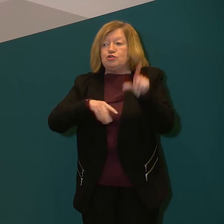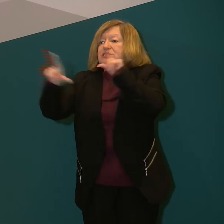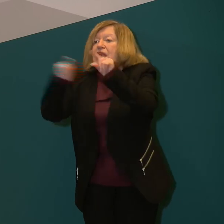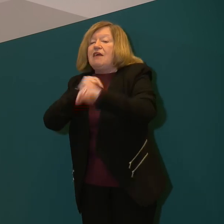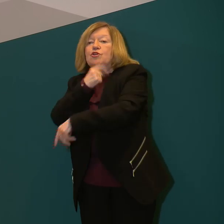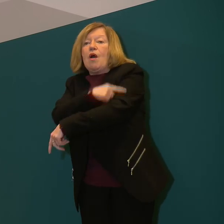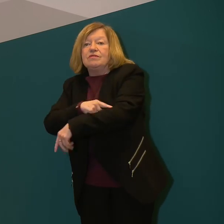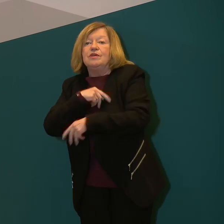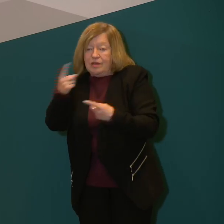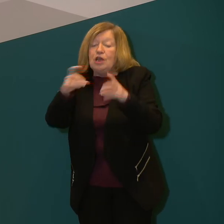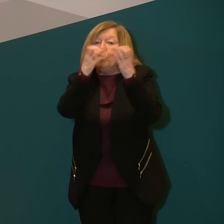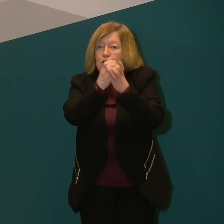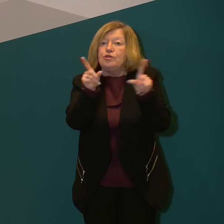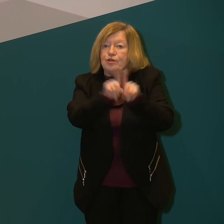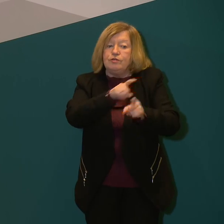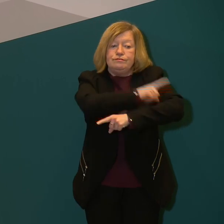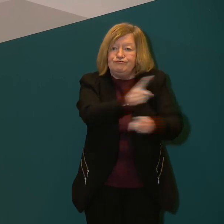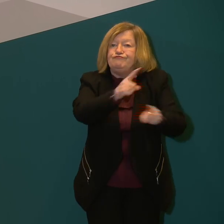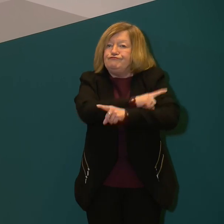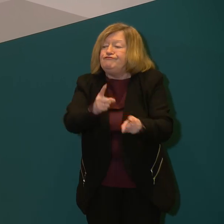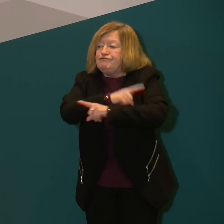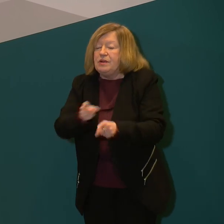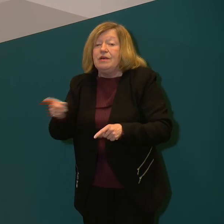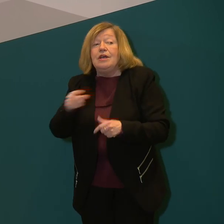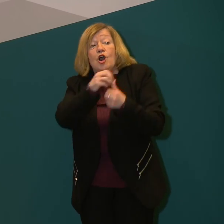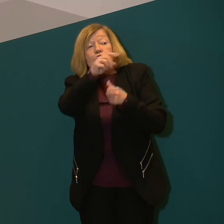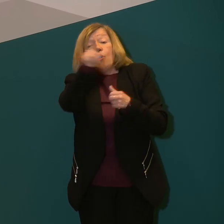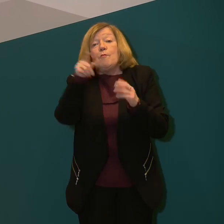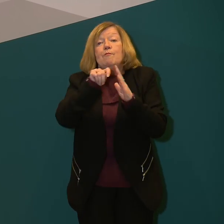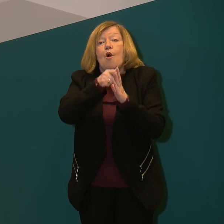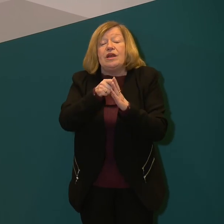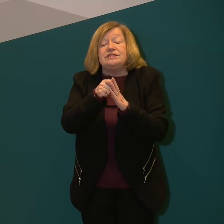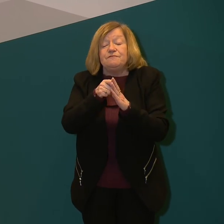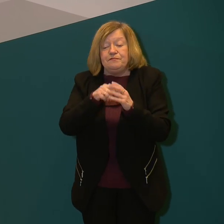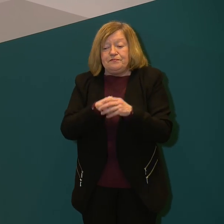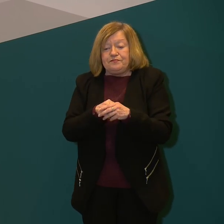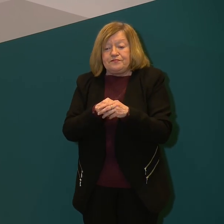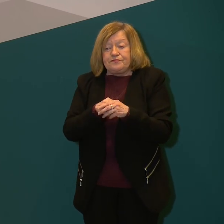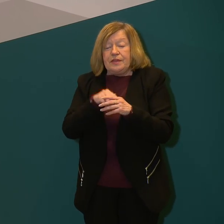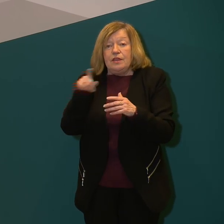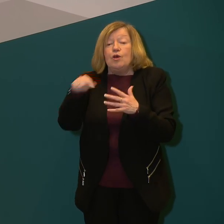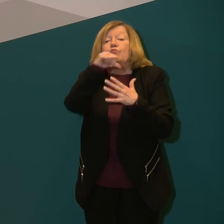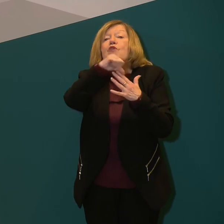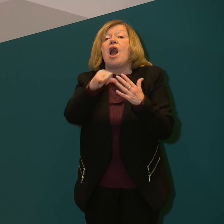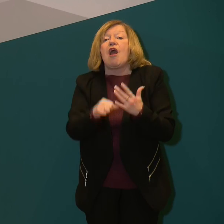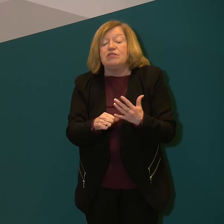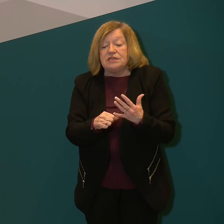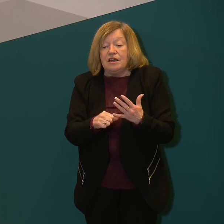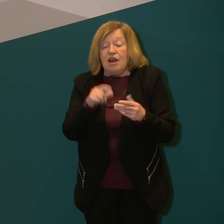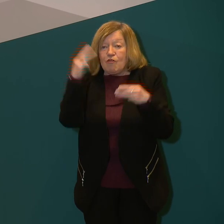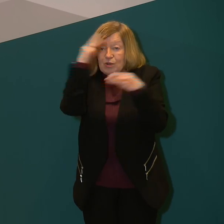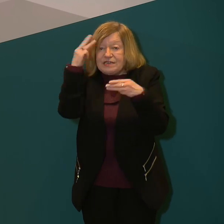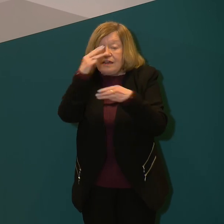It will be in the community as well. But just to echo that point, there's much more in terms of the priority. Obviously,